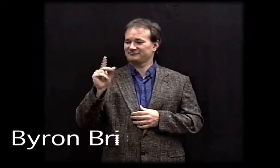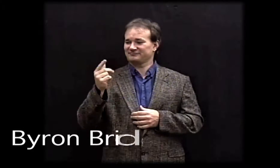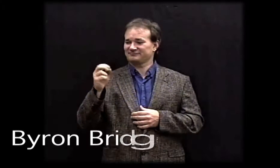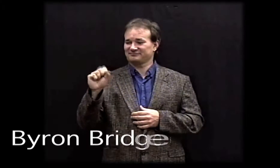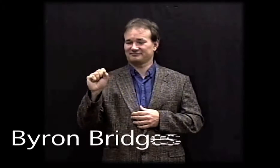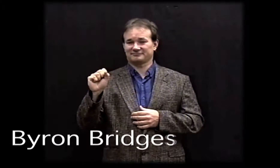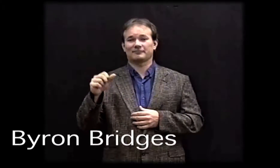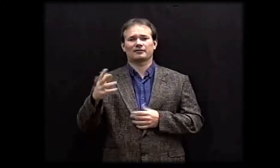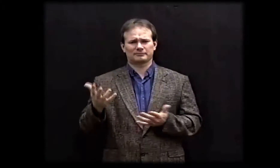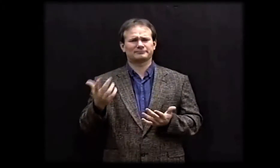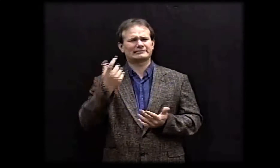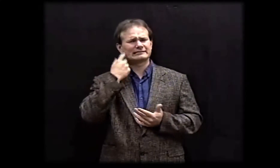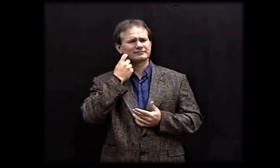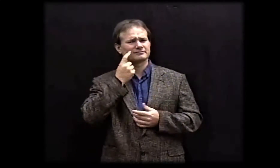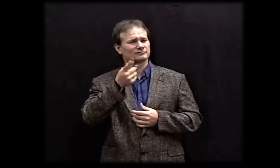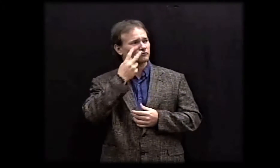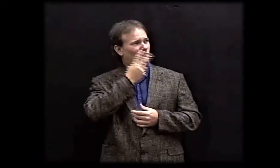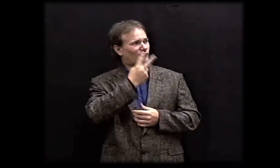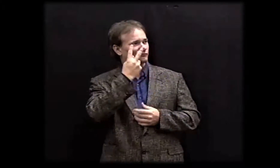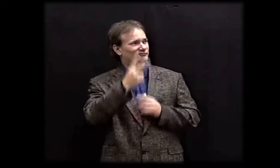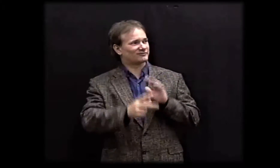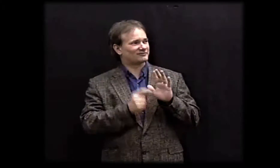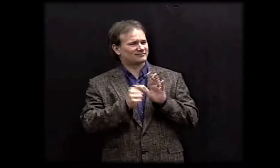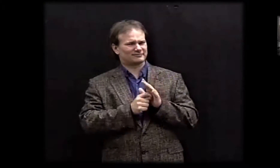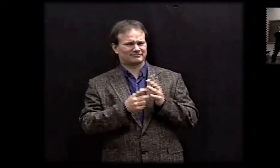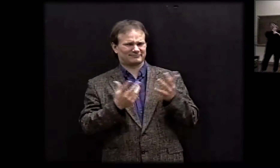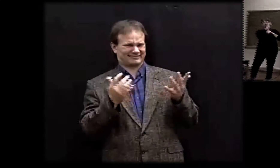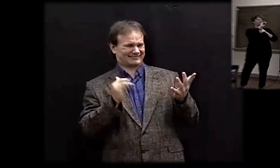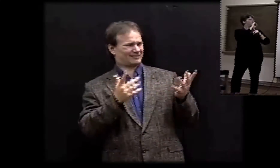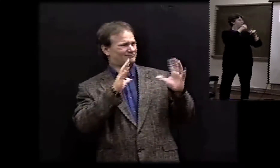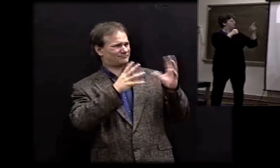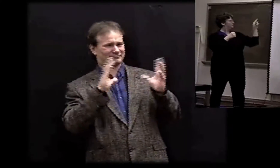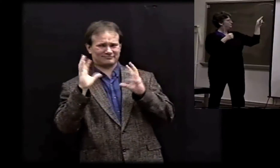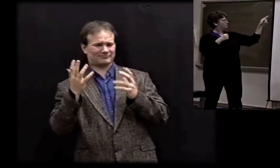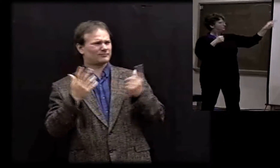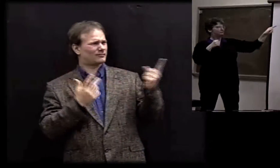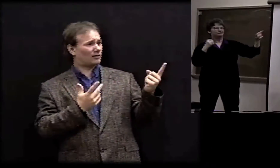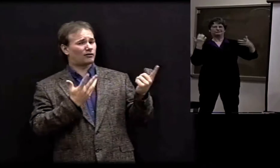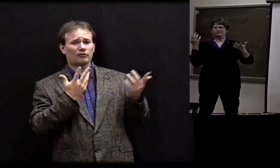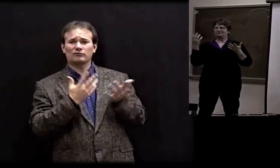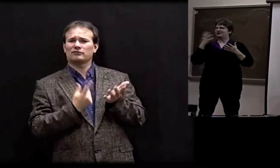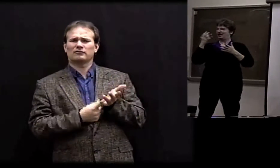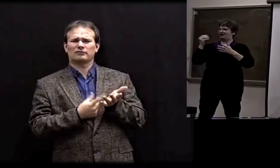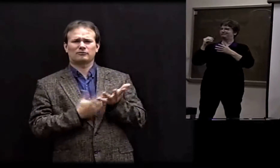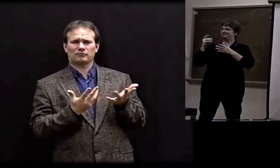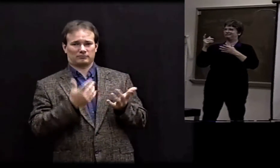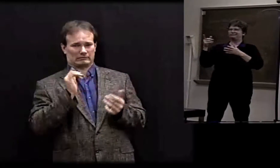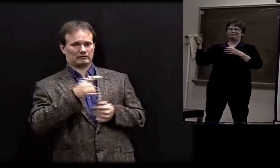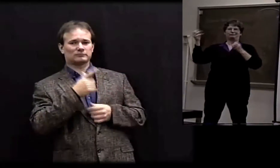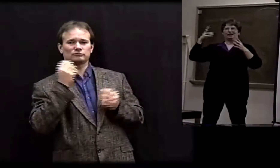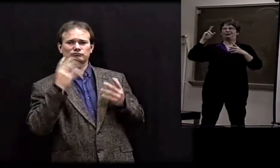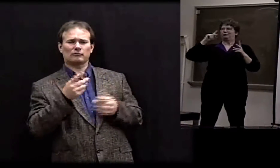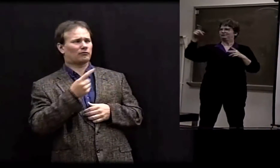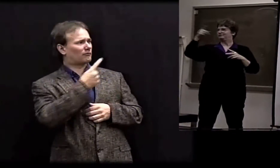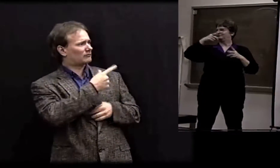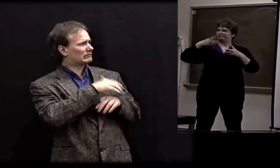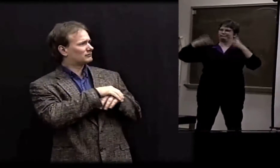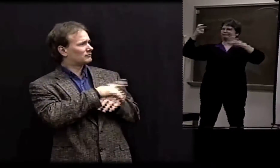Hello, my name is Byron Bridges. You just saw two videotapes in which one shows a class discussion in ASL